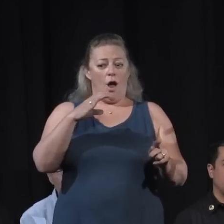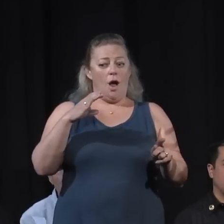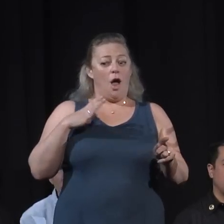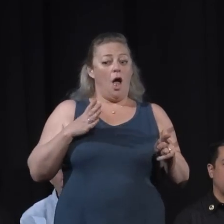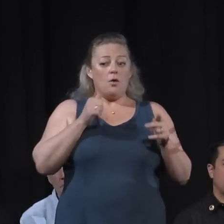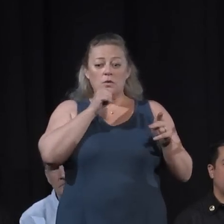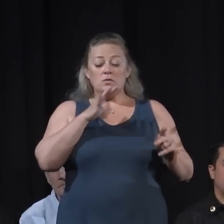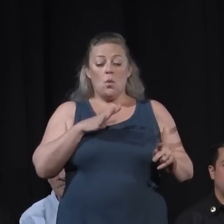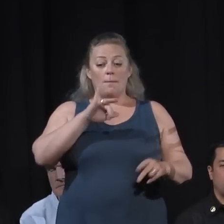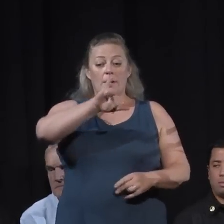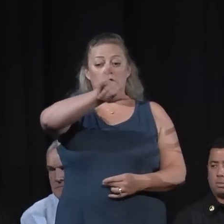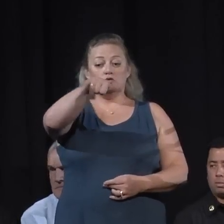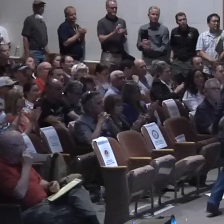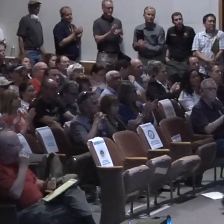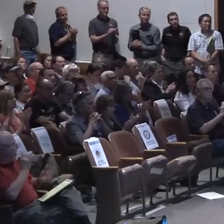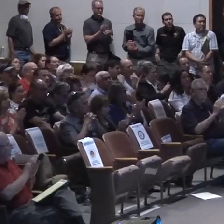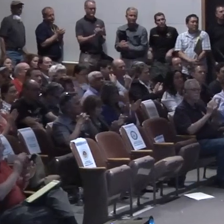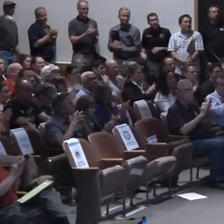and Assemblywoman Monique Limon.